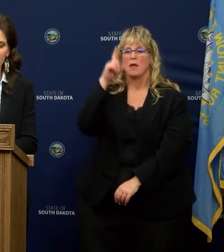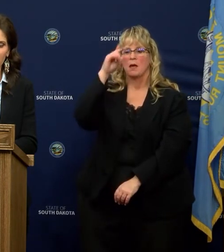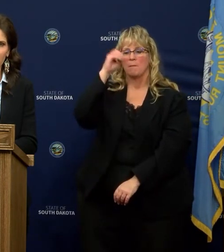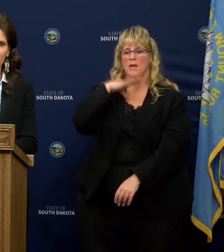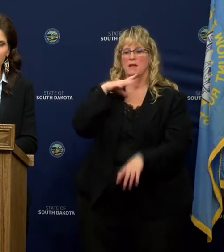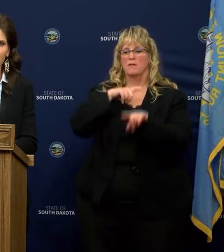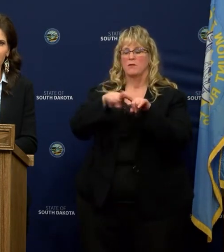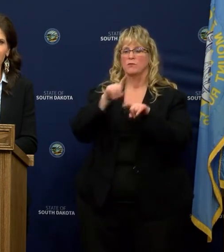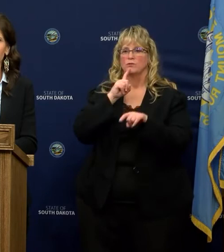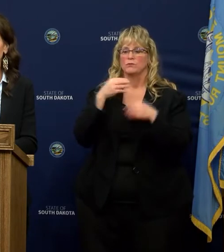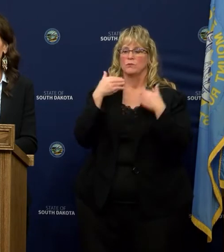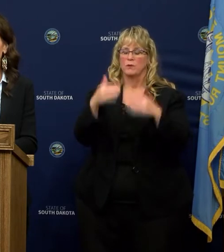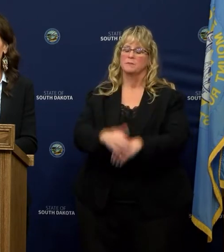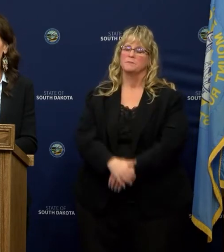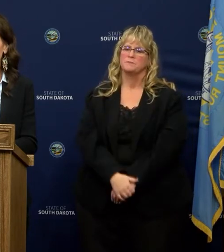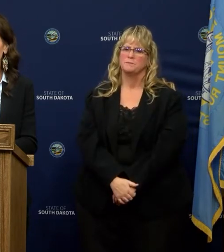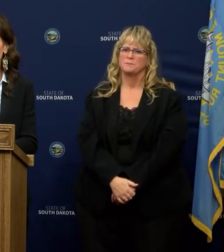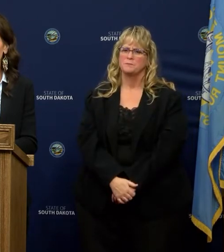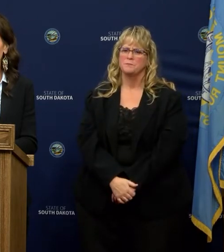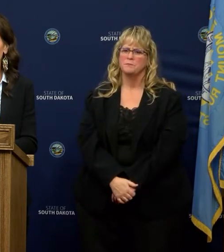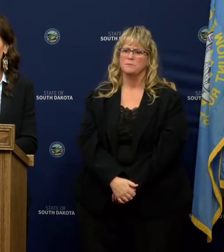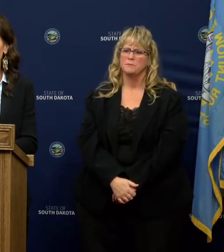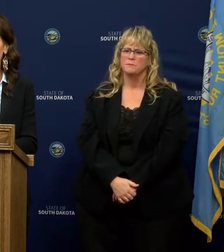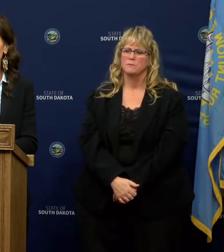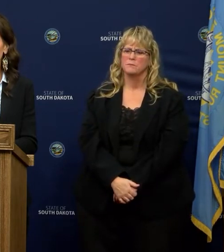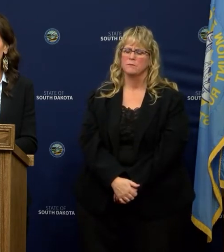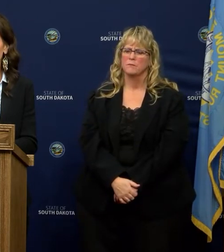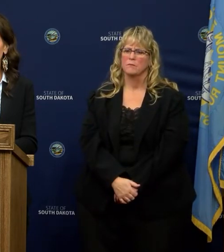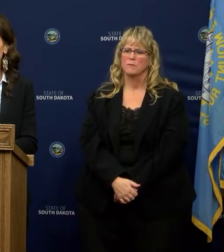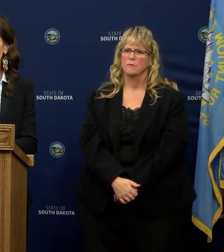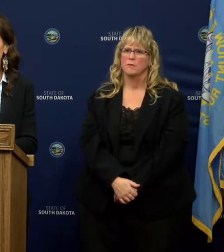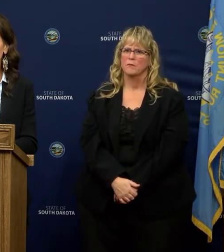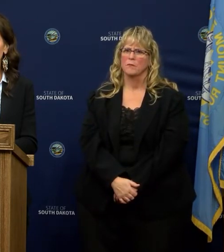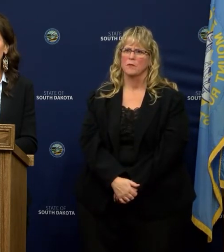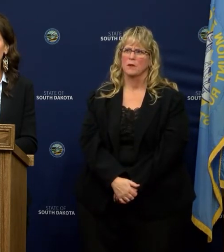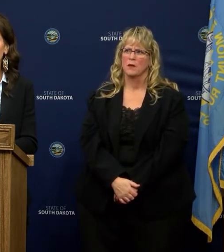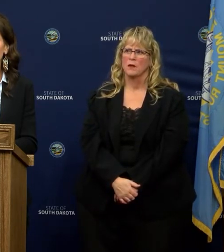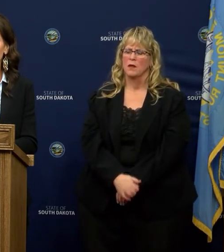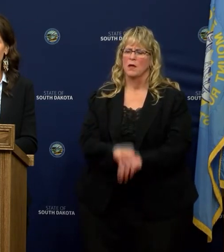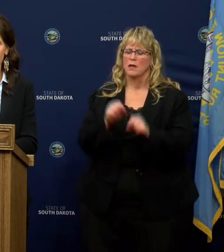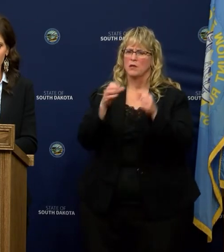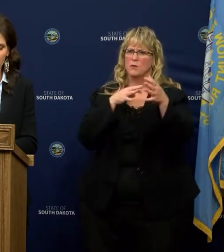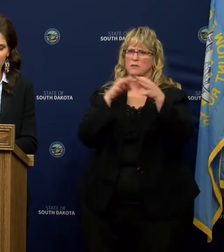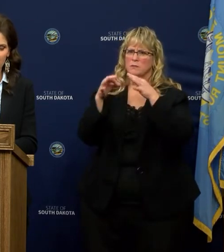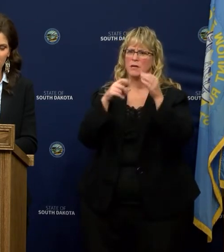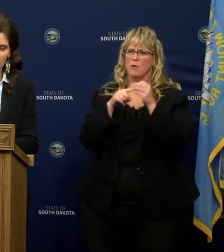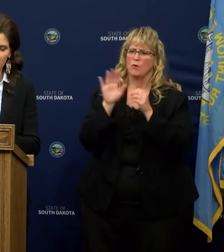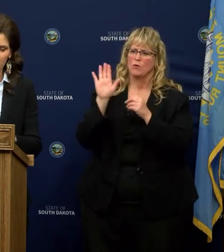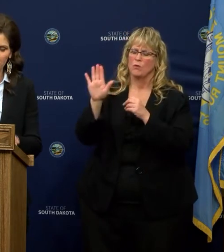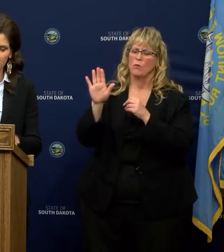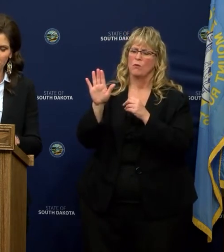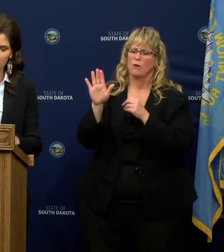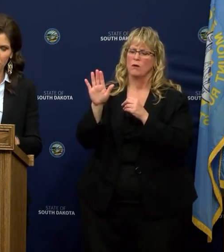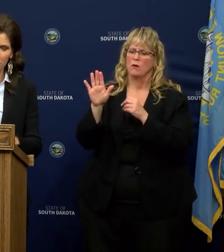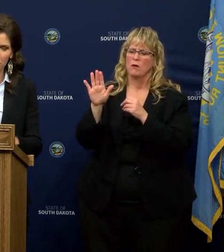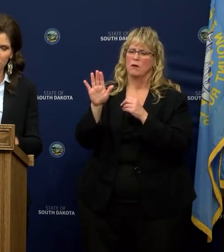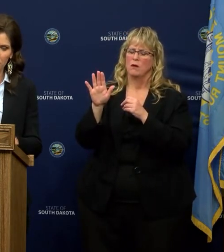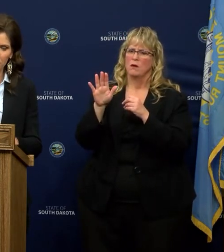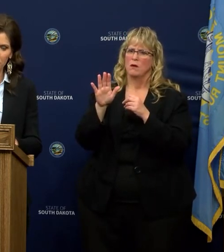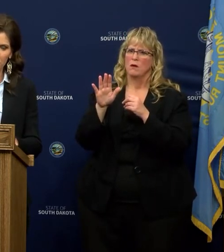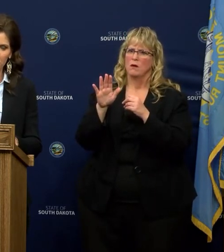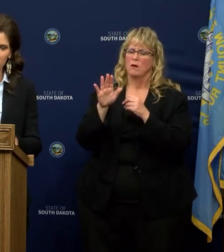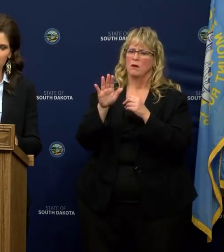Stephen. I wonder if you could tell us a little bit about kind of your approach and your thinking with